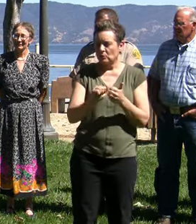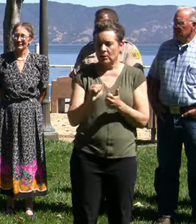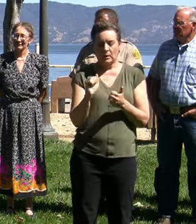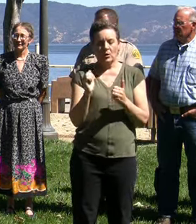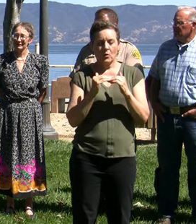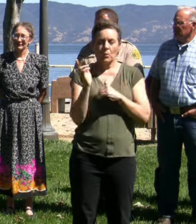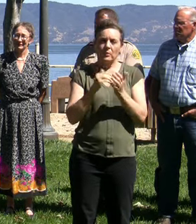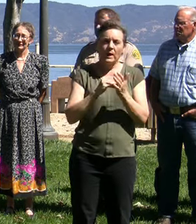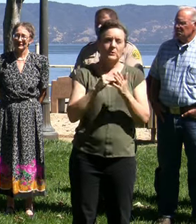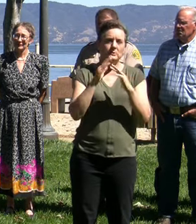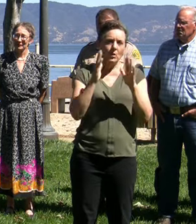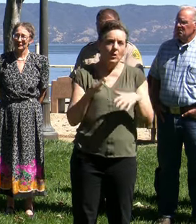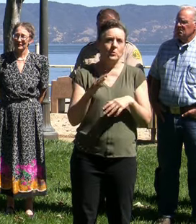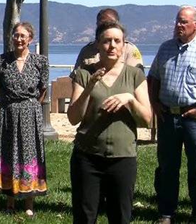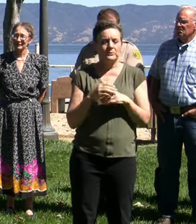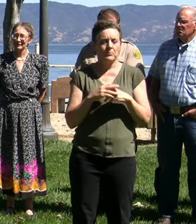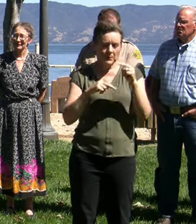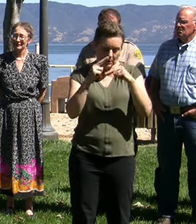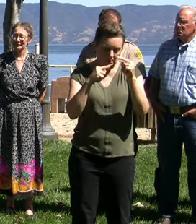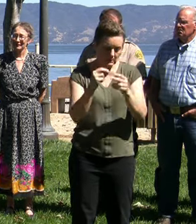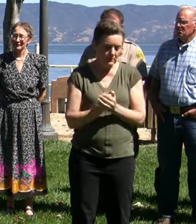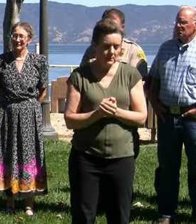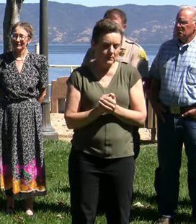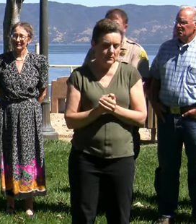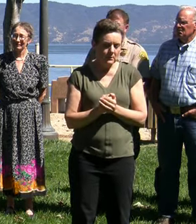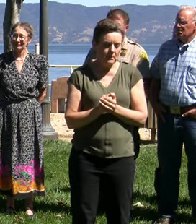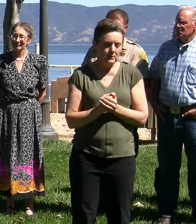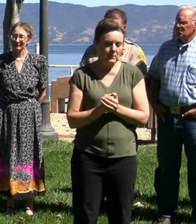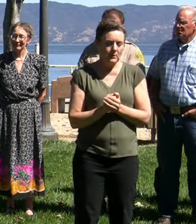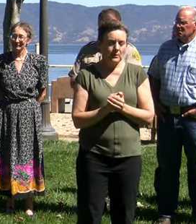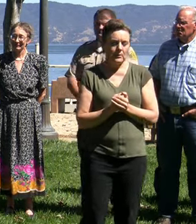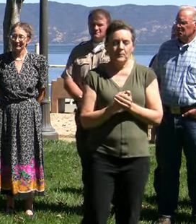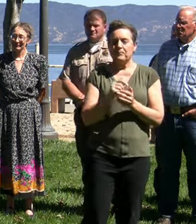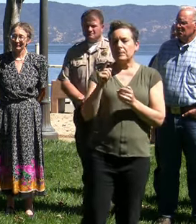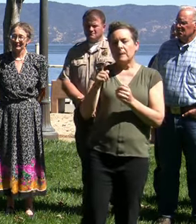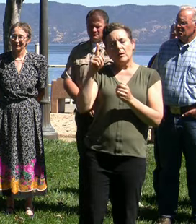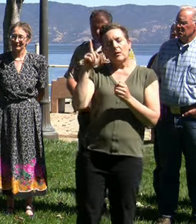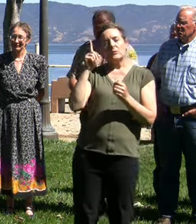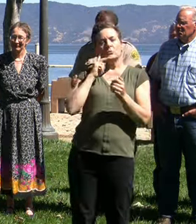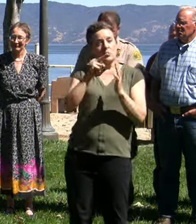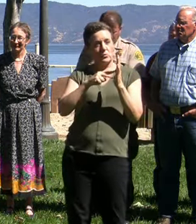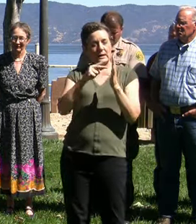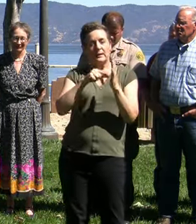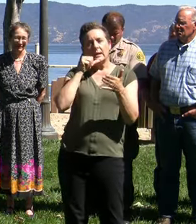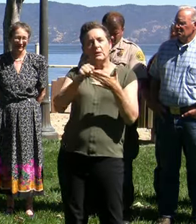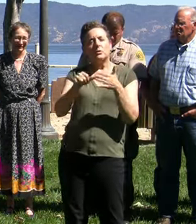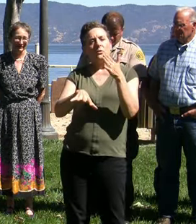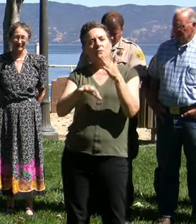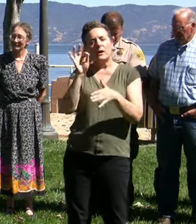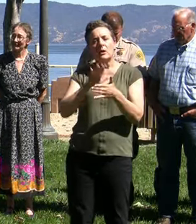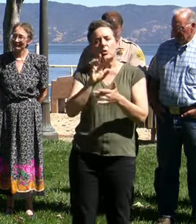In his letter to the president, Governor Brown outlined the magnitude of the Valley Fire. This letter can be found on our website